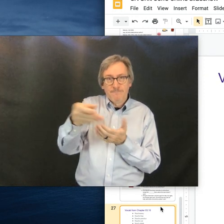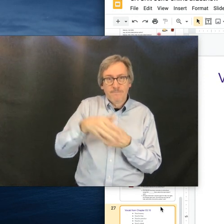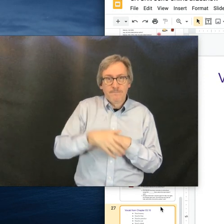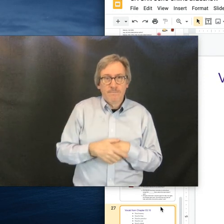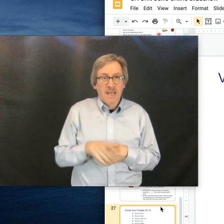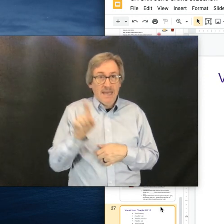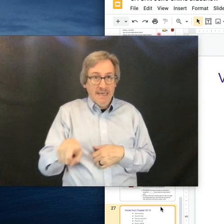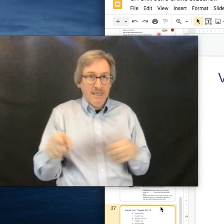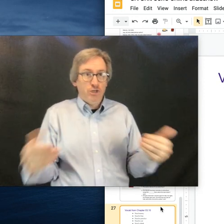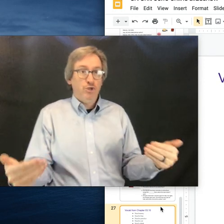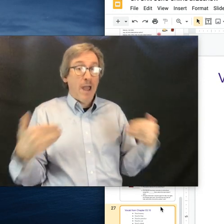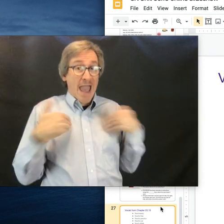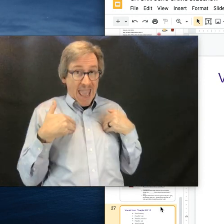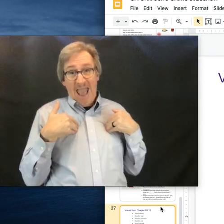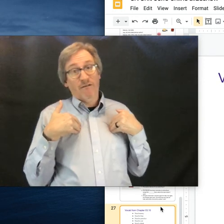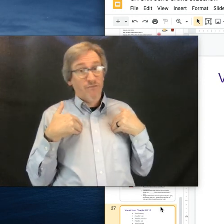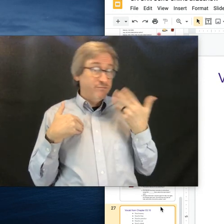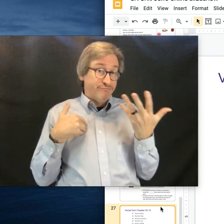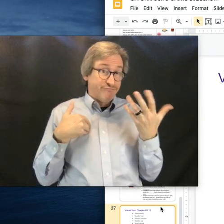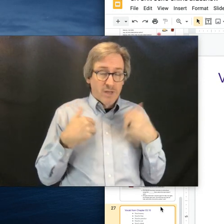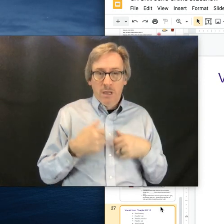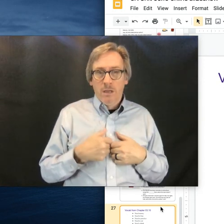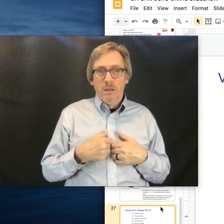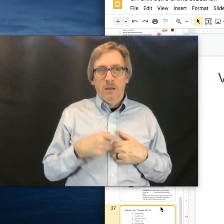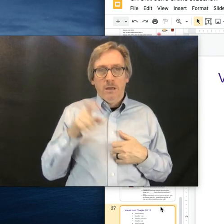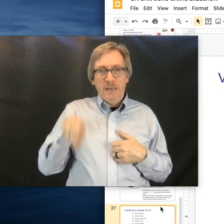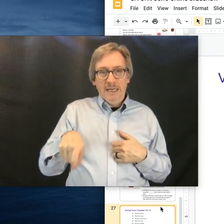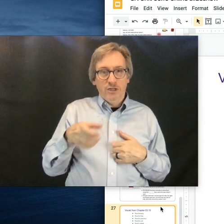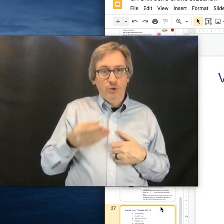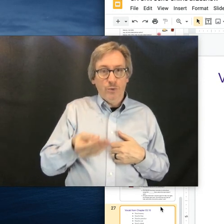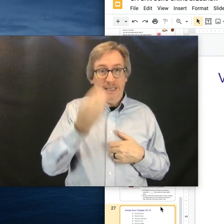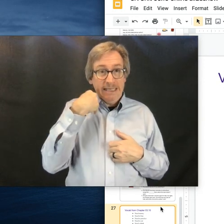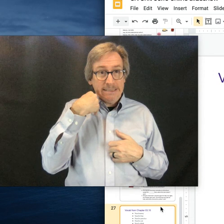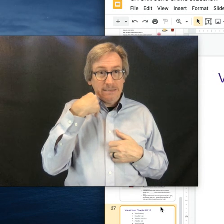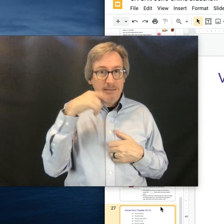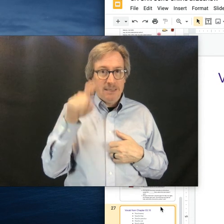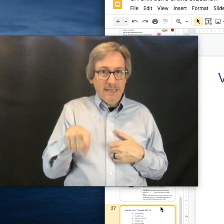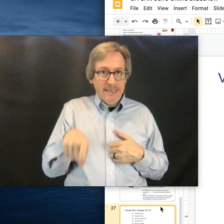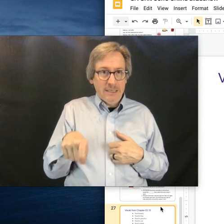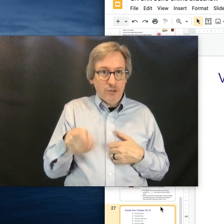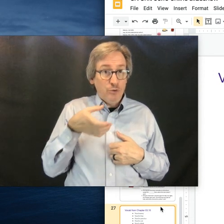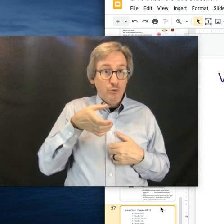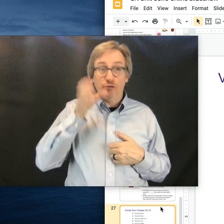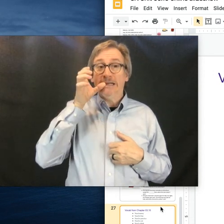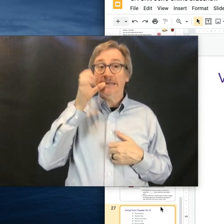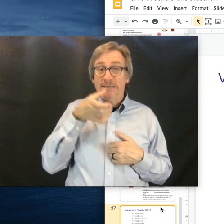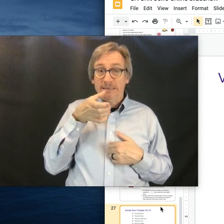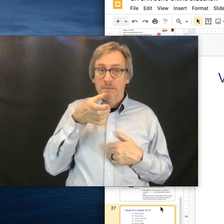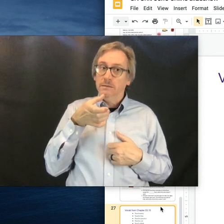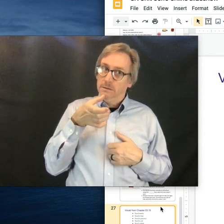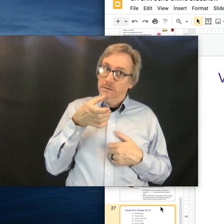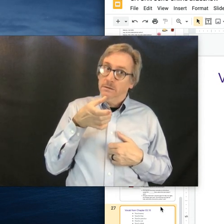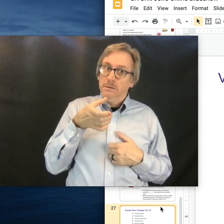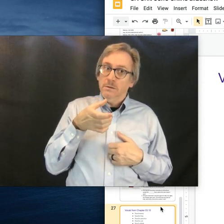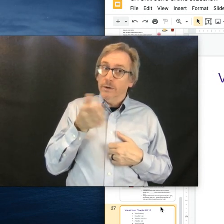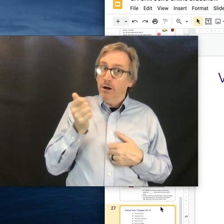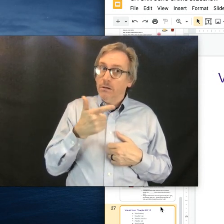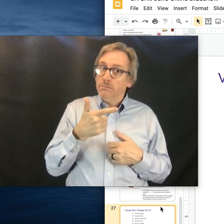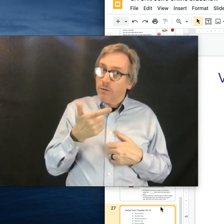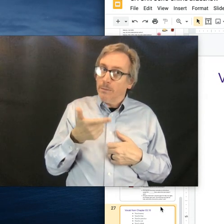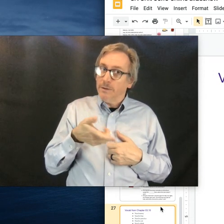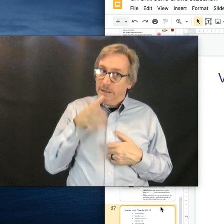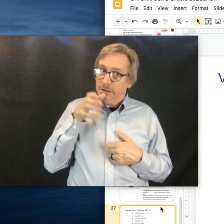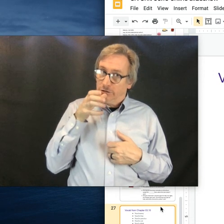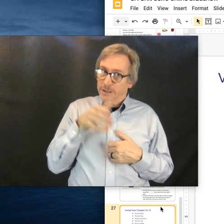buy, need to have, need to eat, need to drink. We